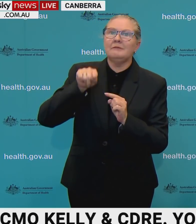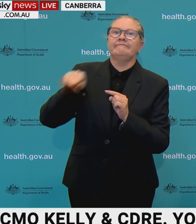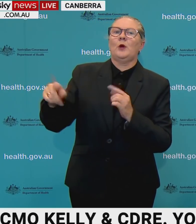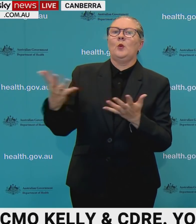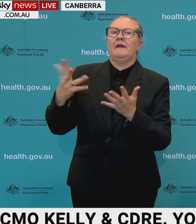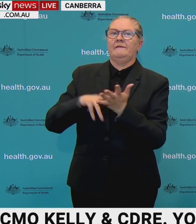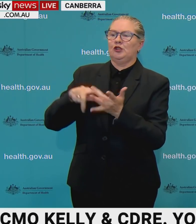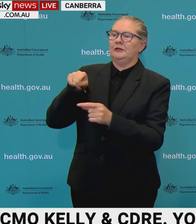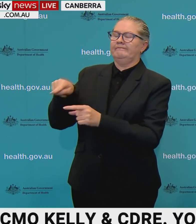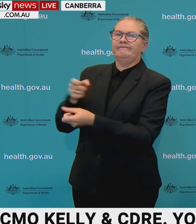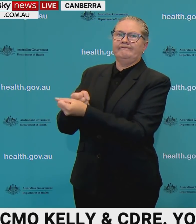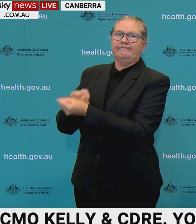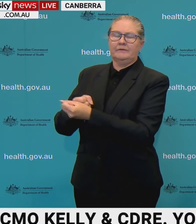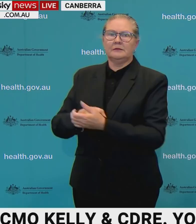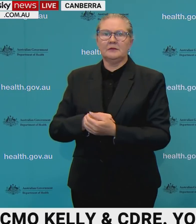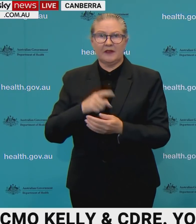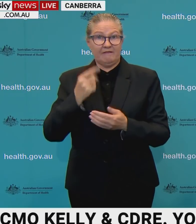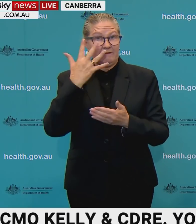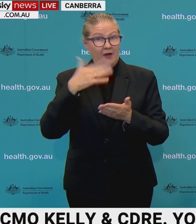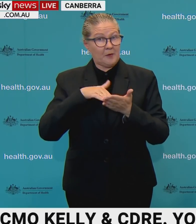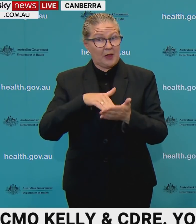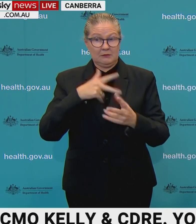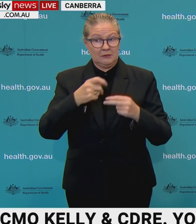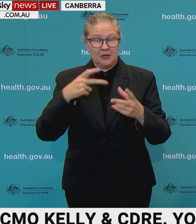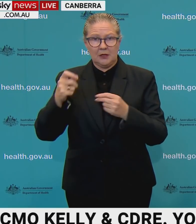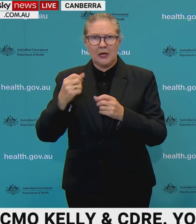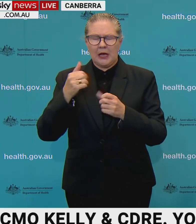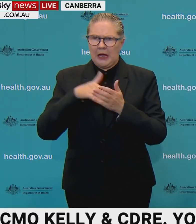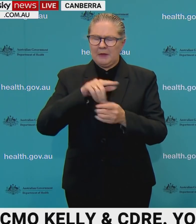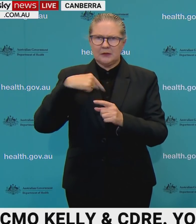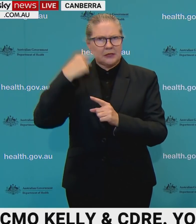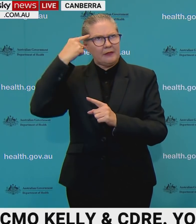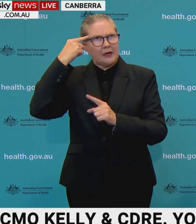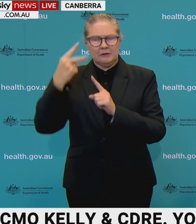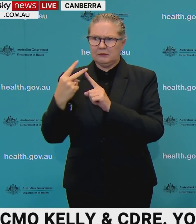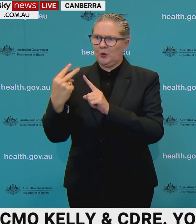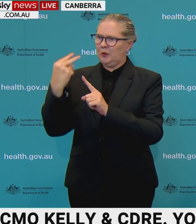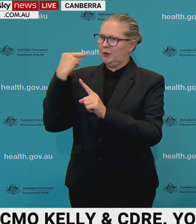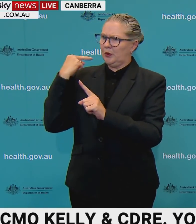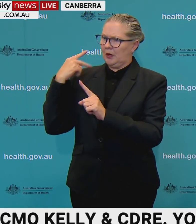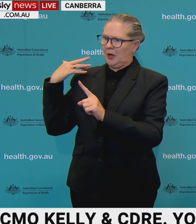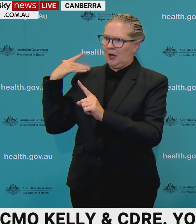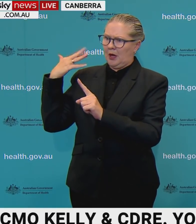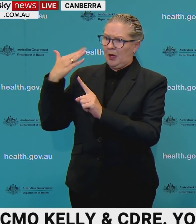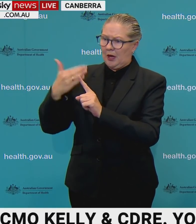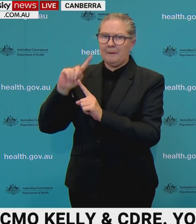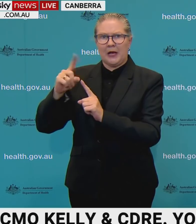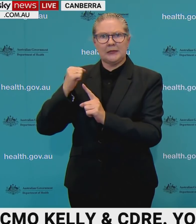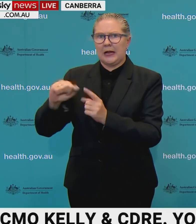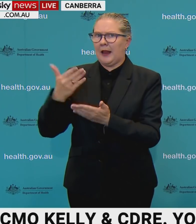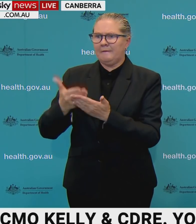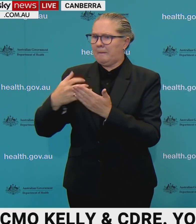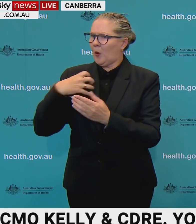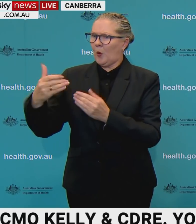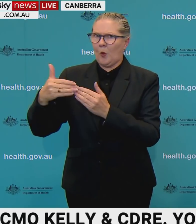milestone of 5 million, though, provides us an opportunity to reflect on where we've come from, but also what we have left to do, and